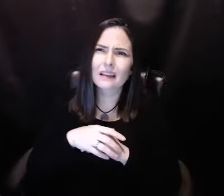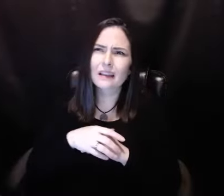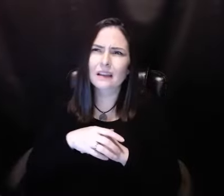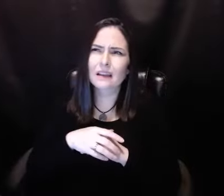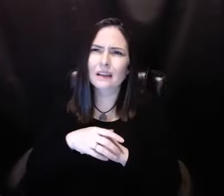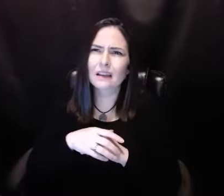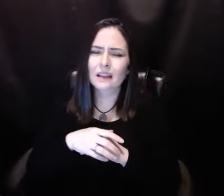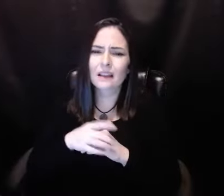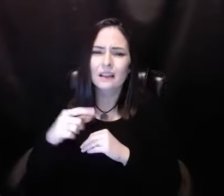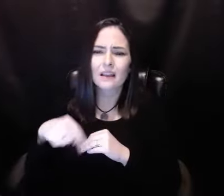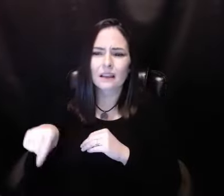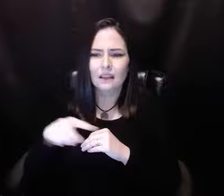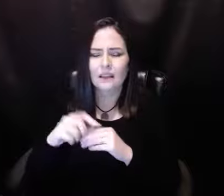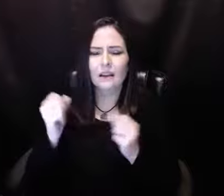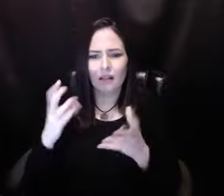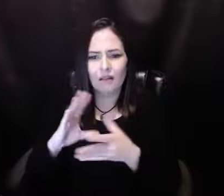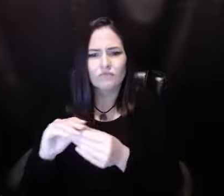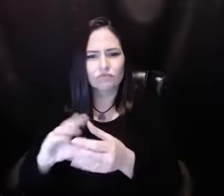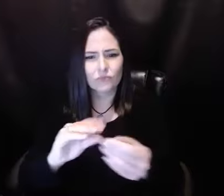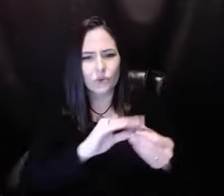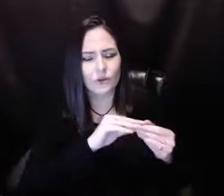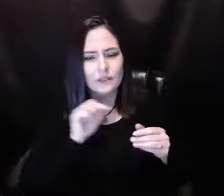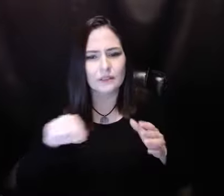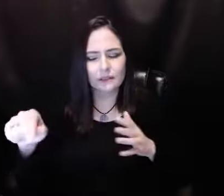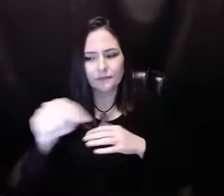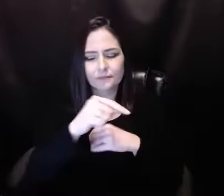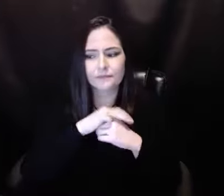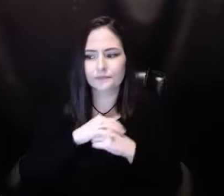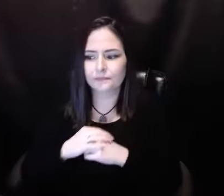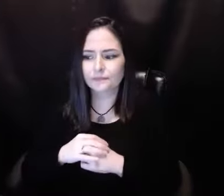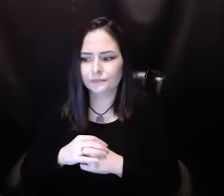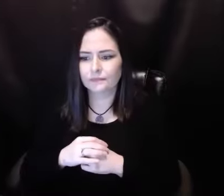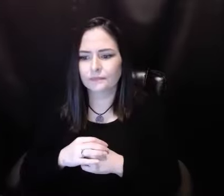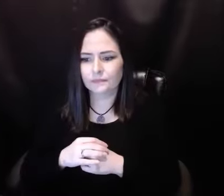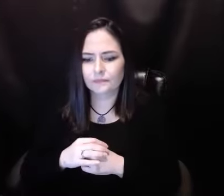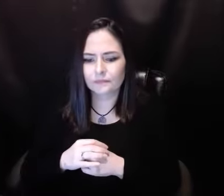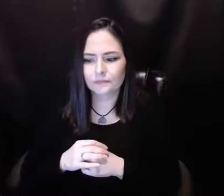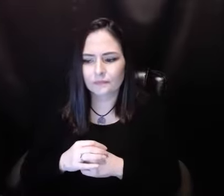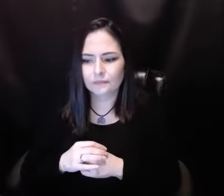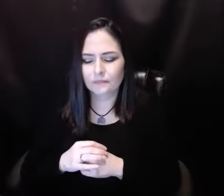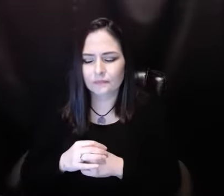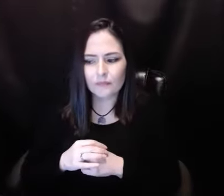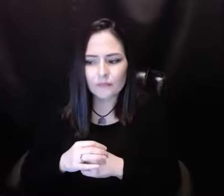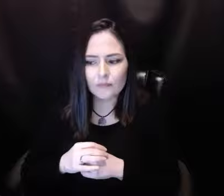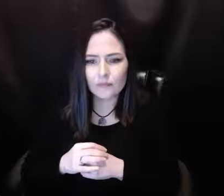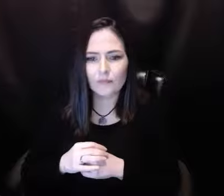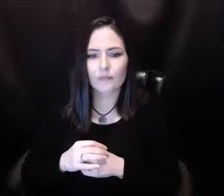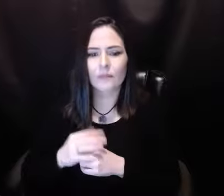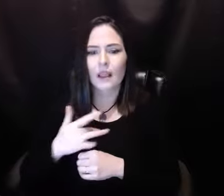oh no, I think they all issues, and they had a lot of them. I, I felt like